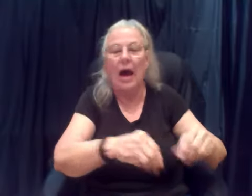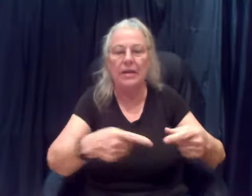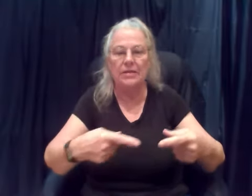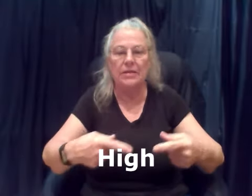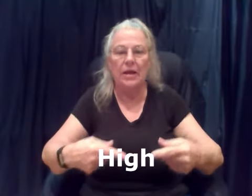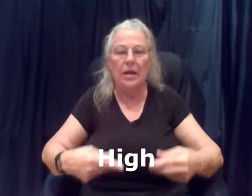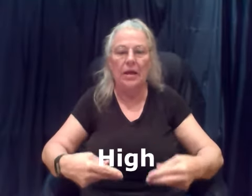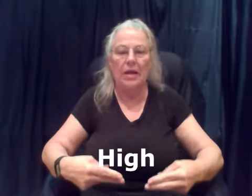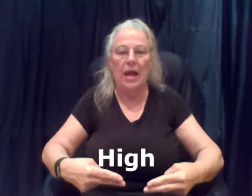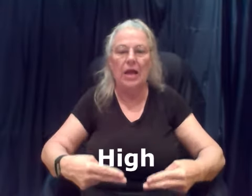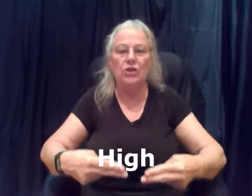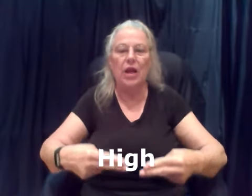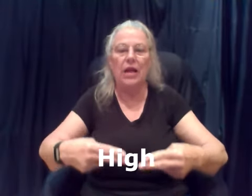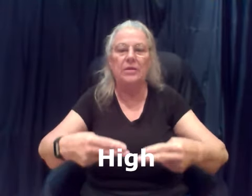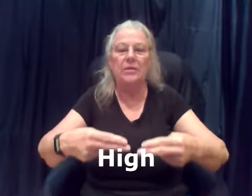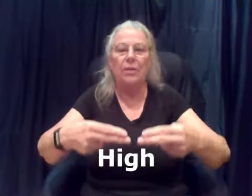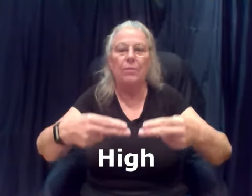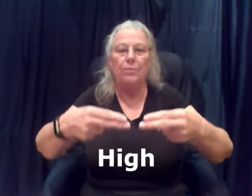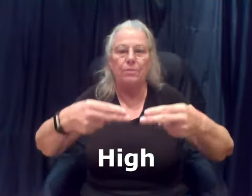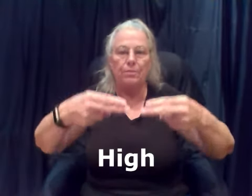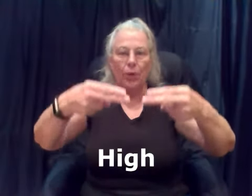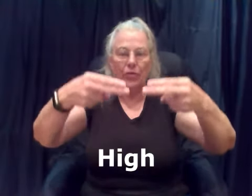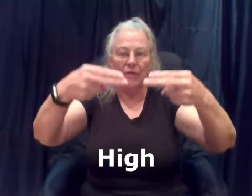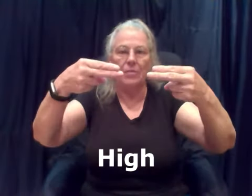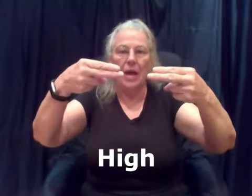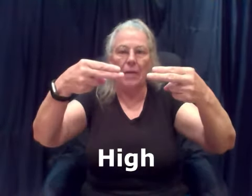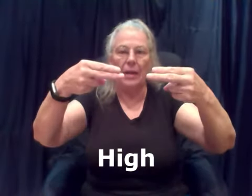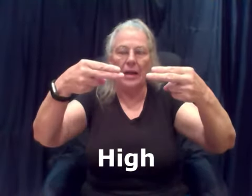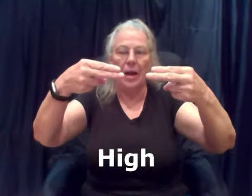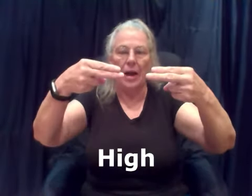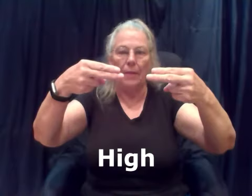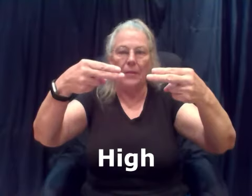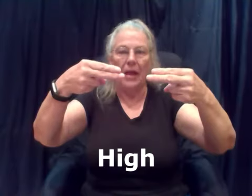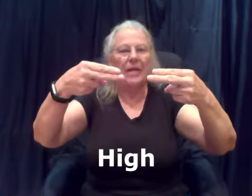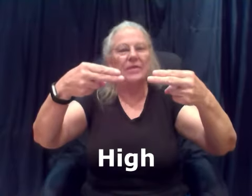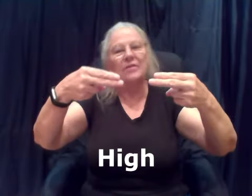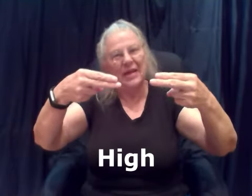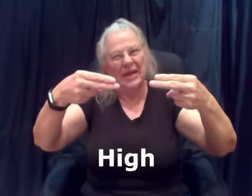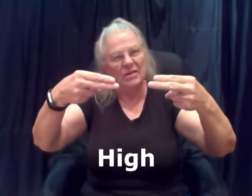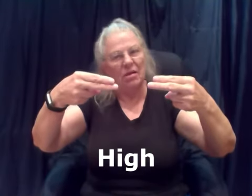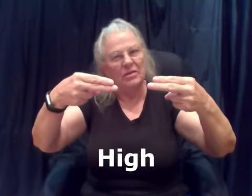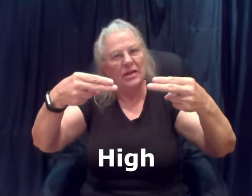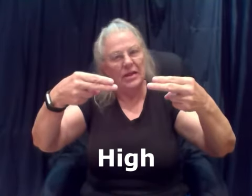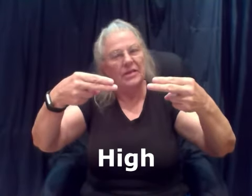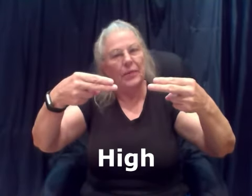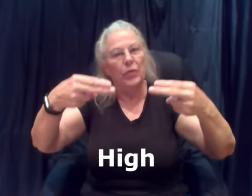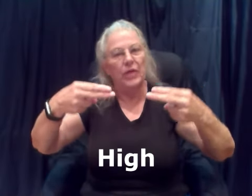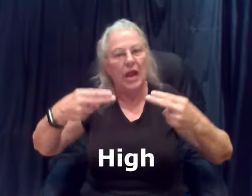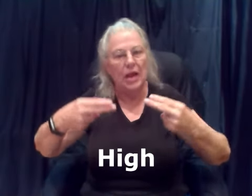Highest, H hands, both of them coming up. It's like exalted except with the H